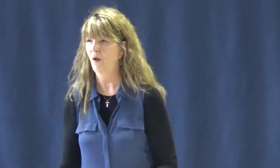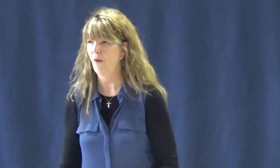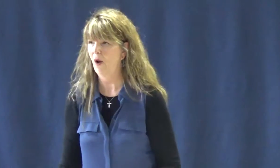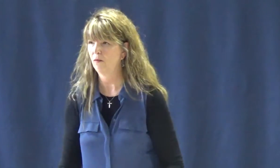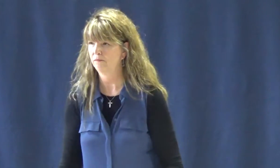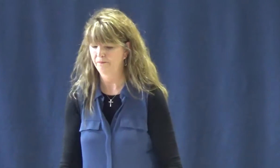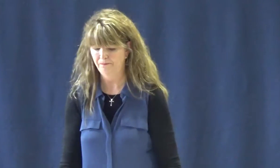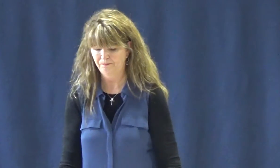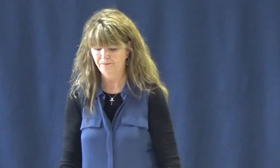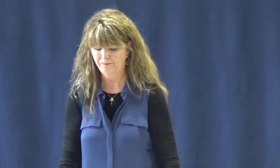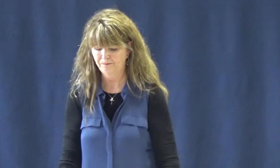to